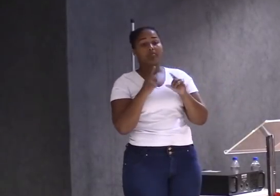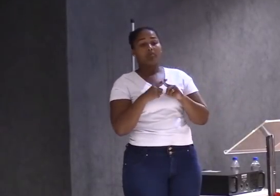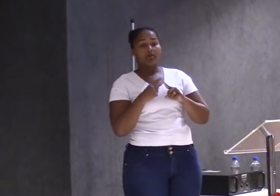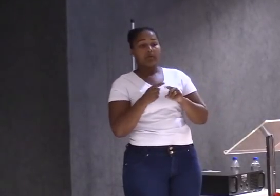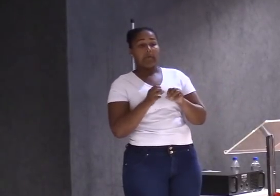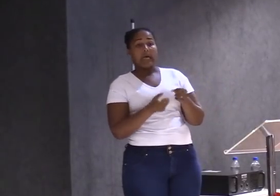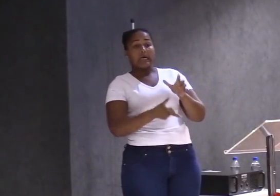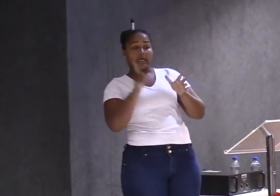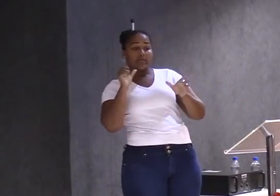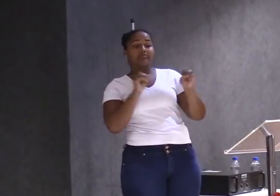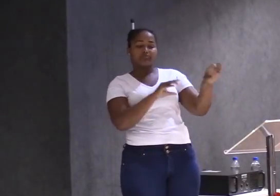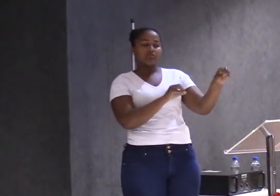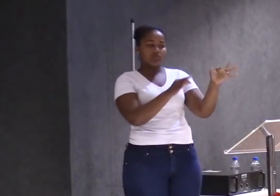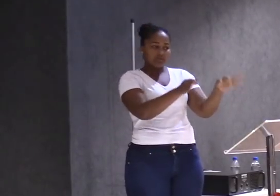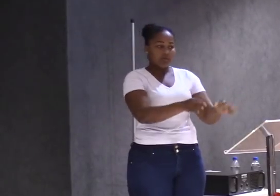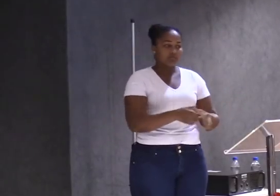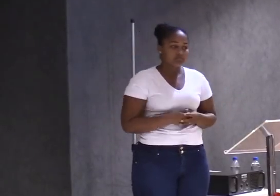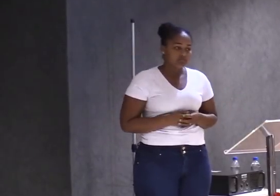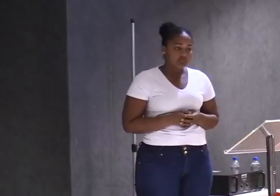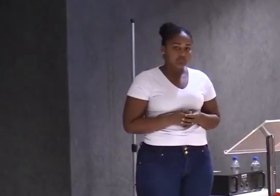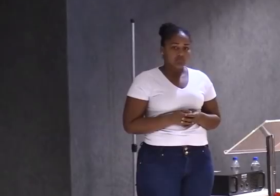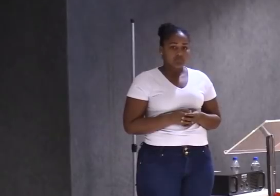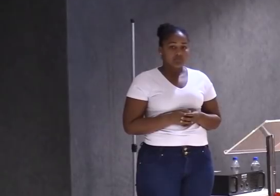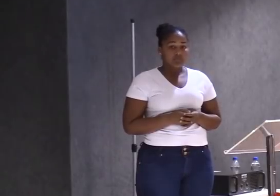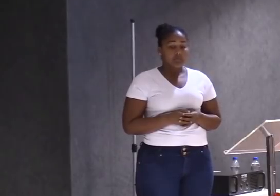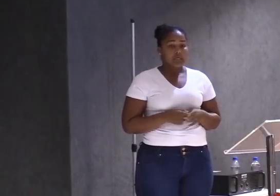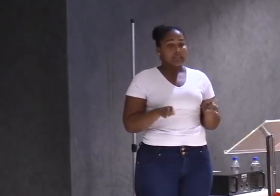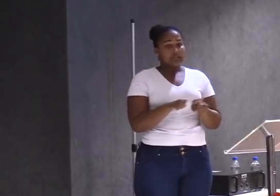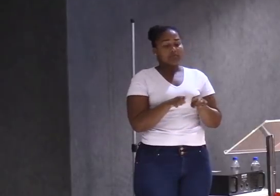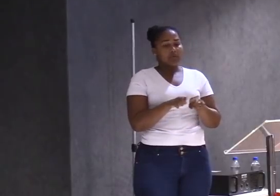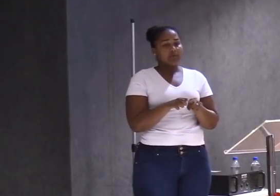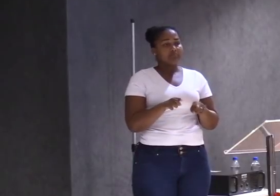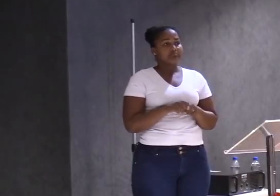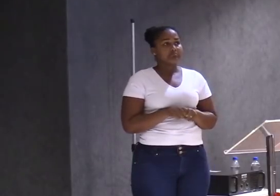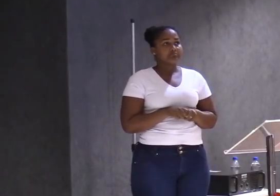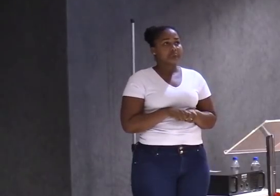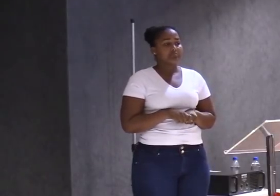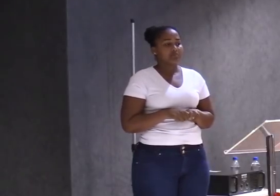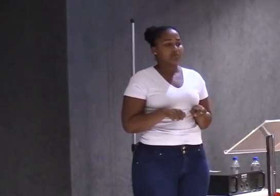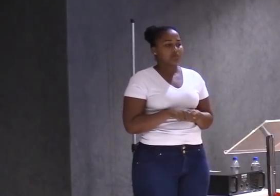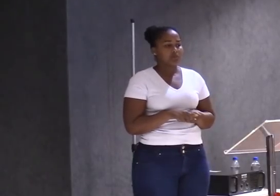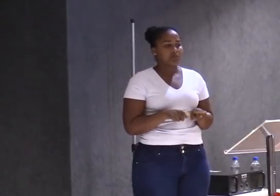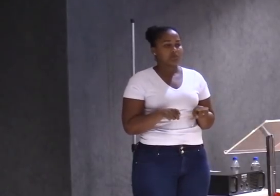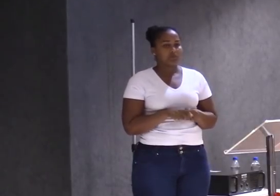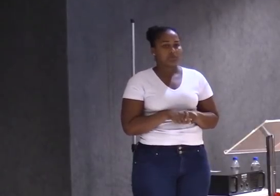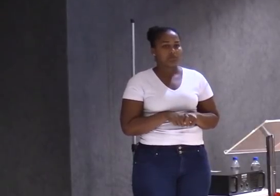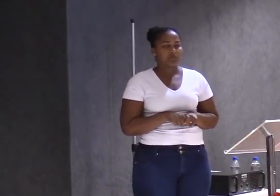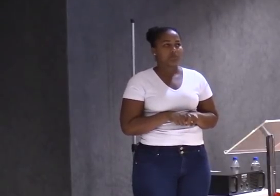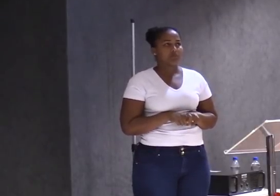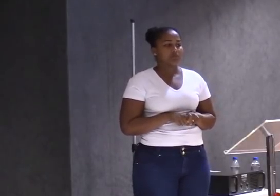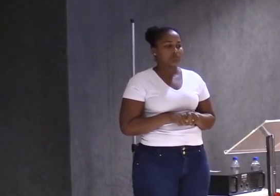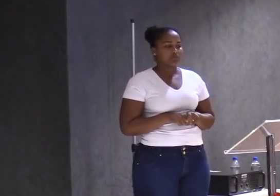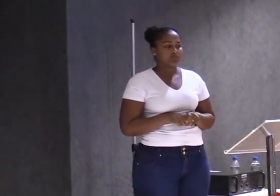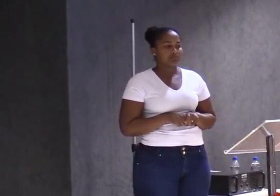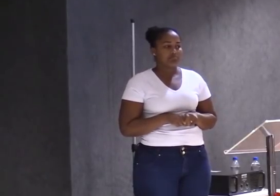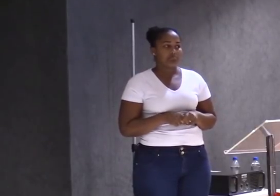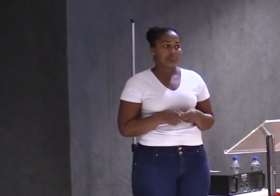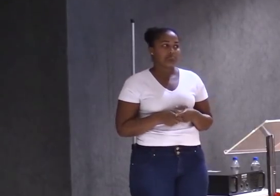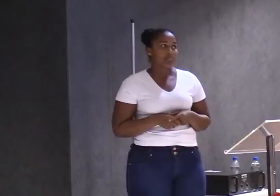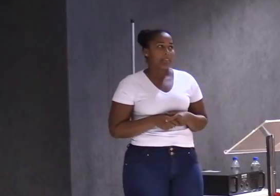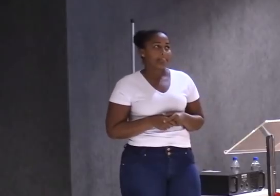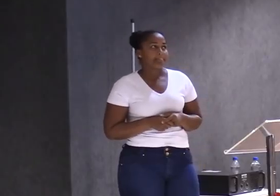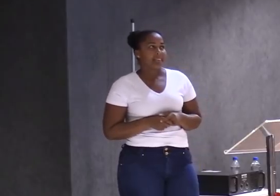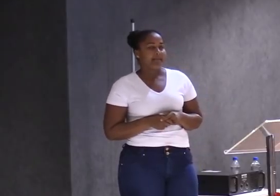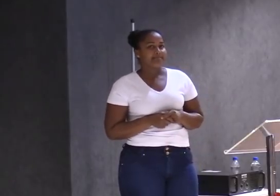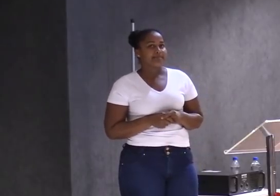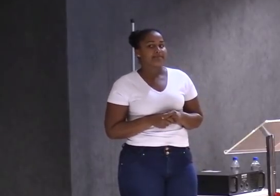process also embedded to this implementation, you can correct different kinds of misunderstandings